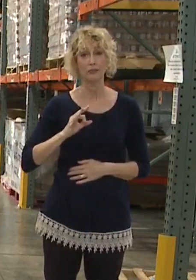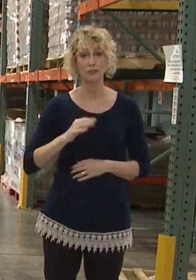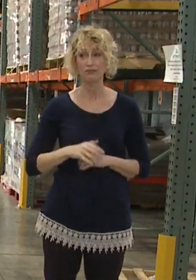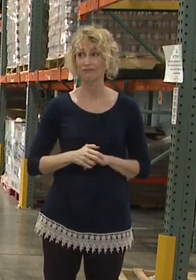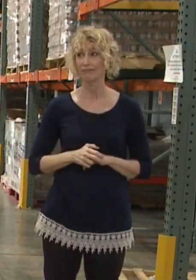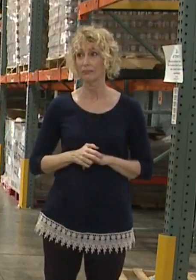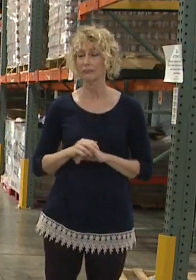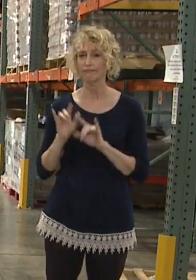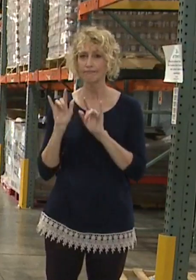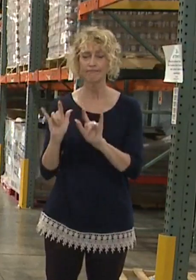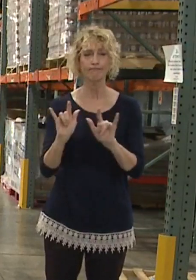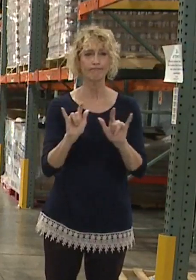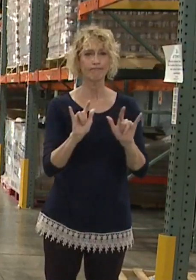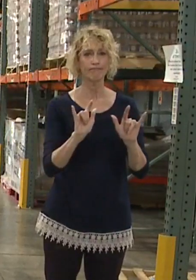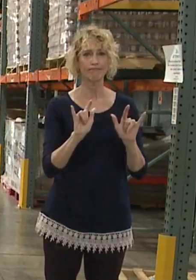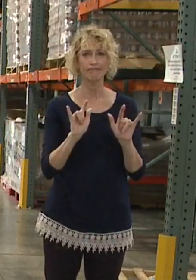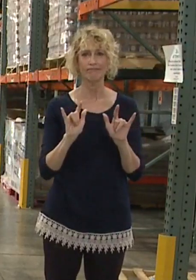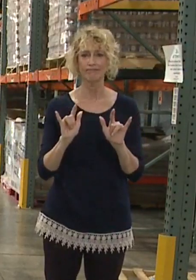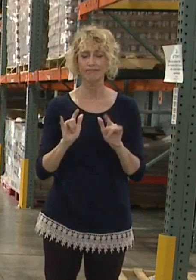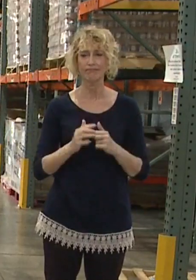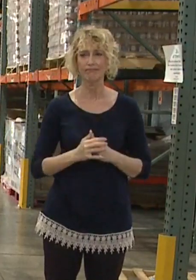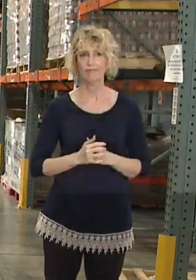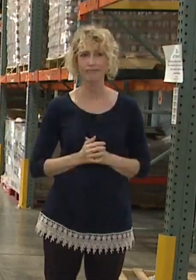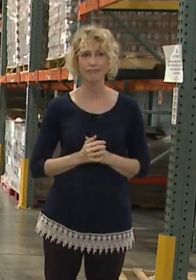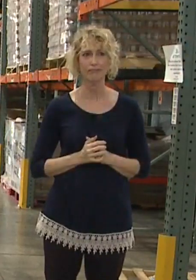All of you on the front line.